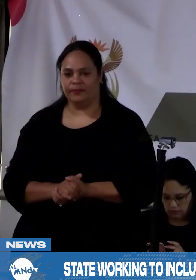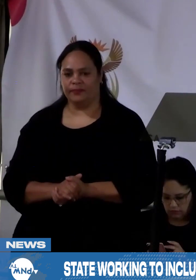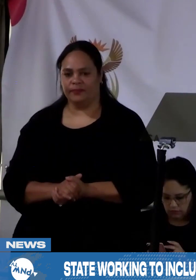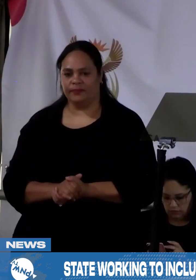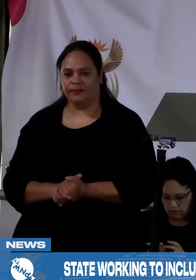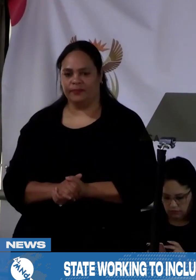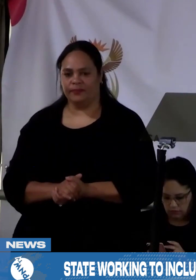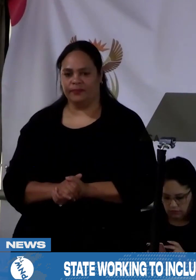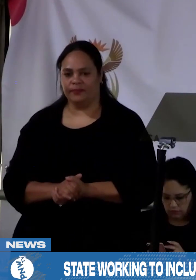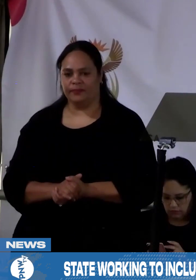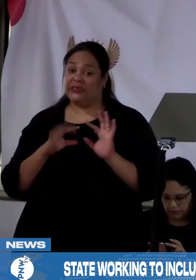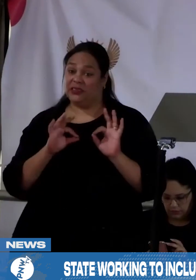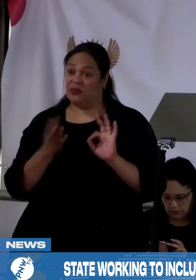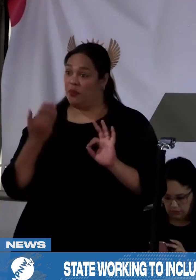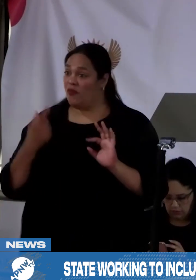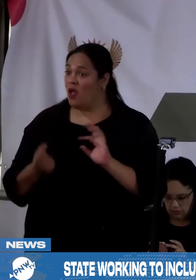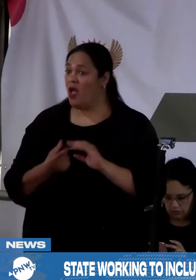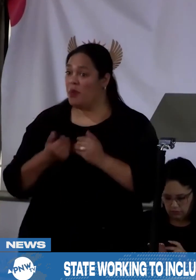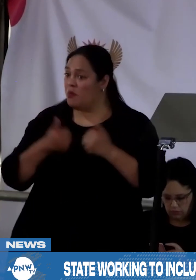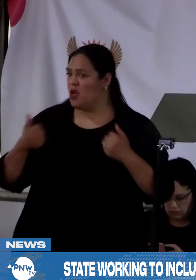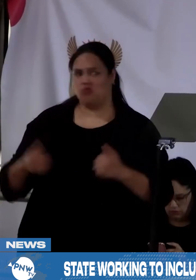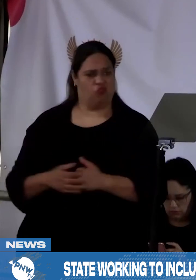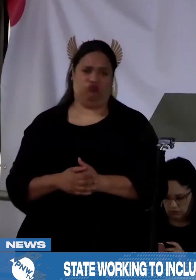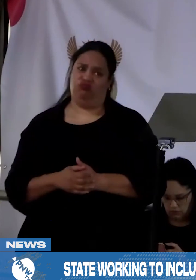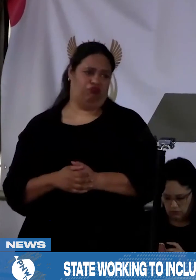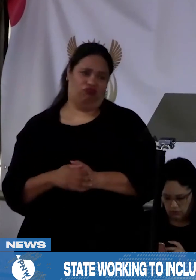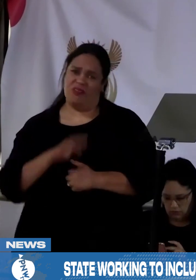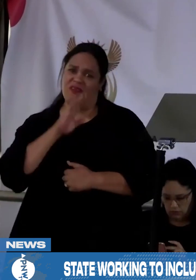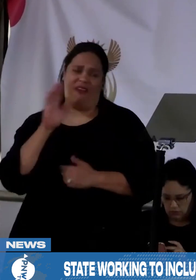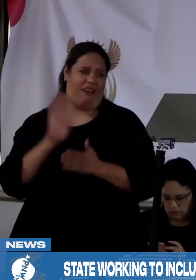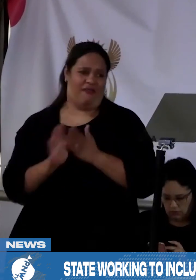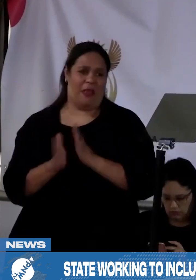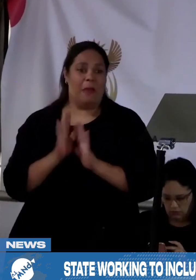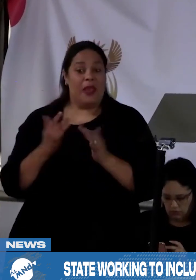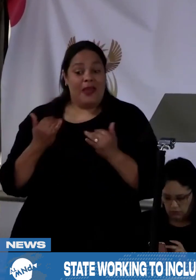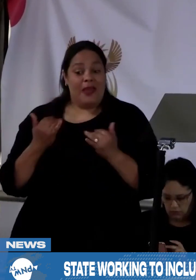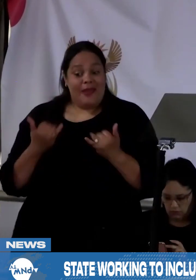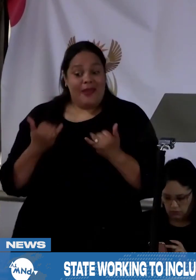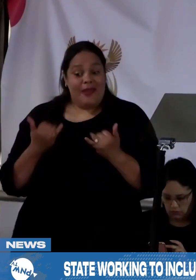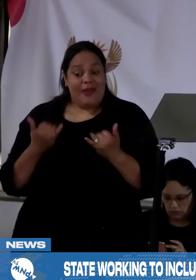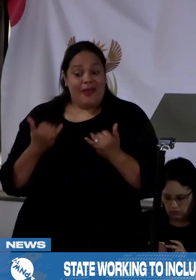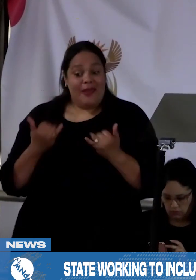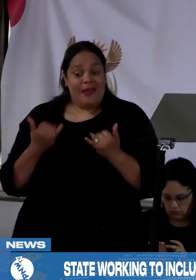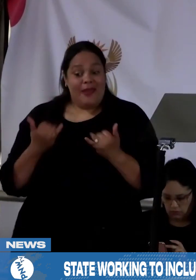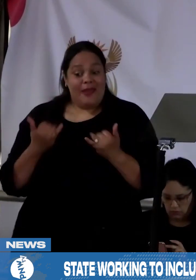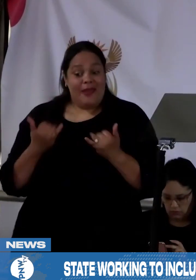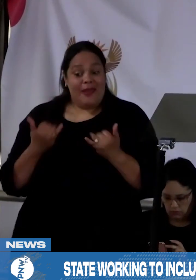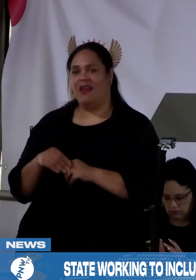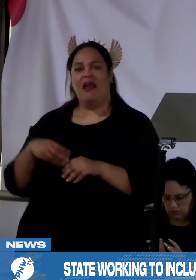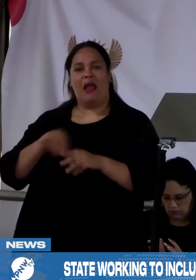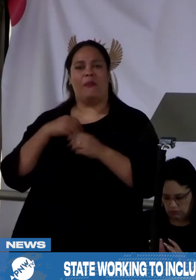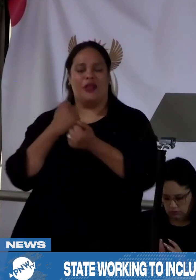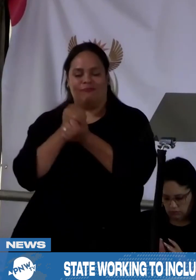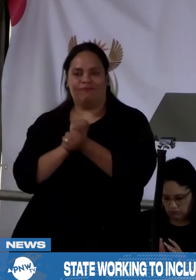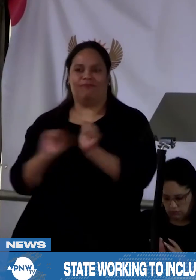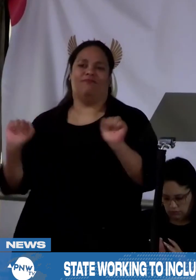Now, this never happened under apartheid. It is only happening now in our democratic